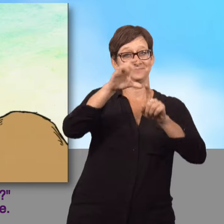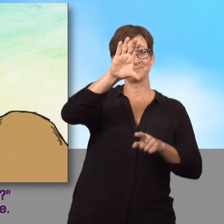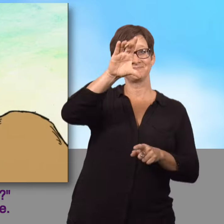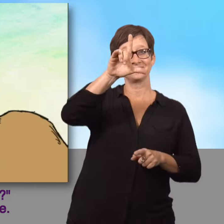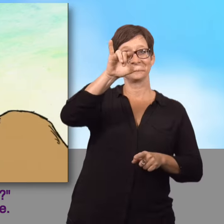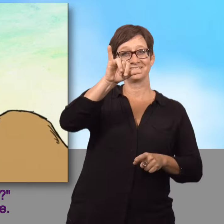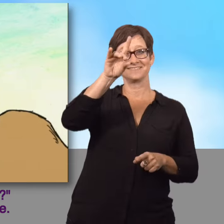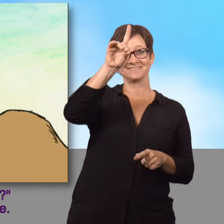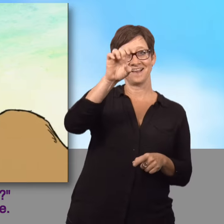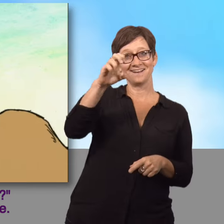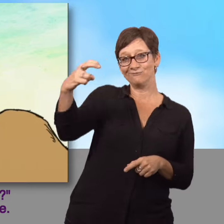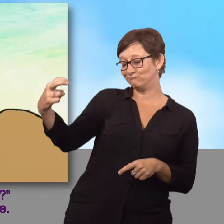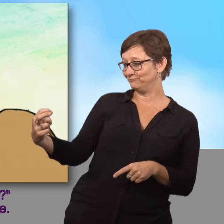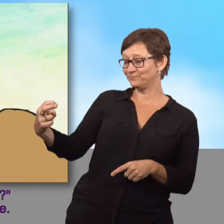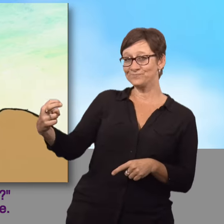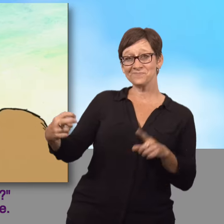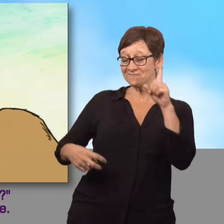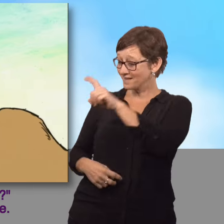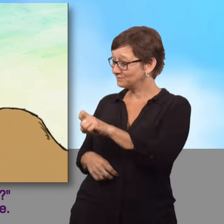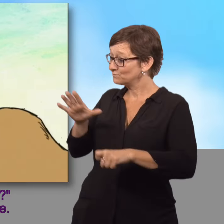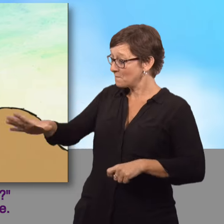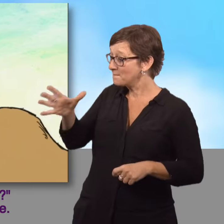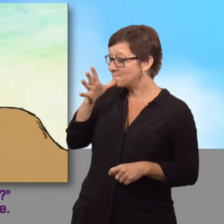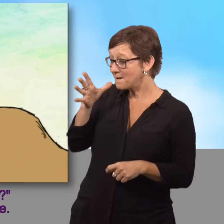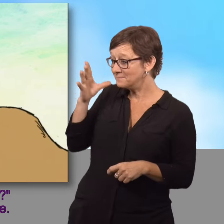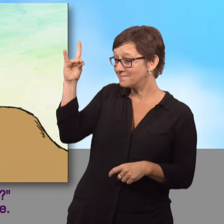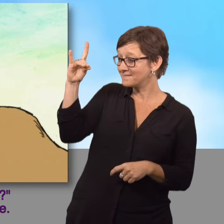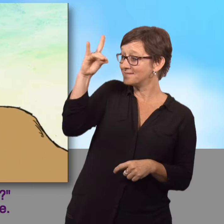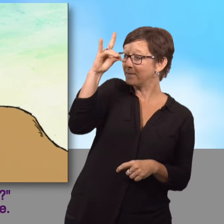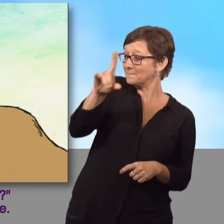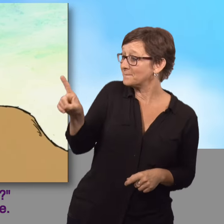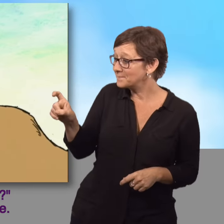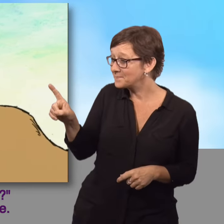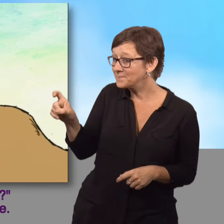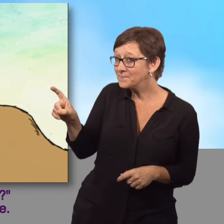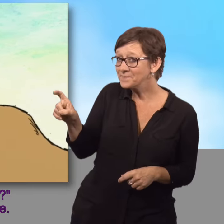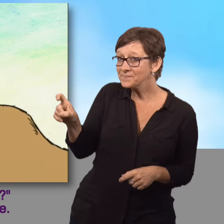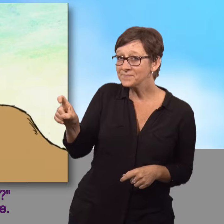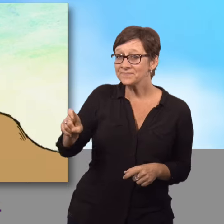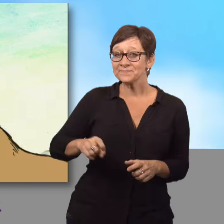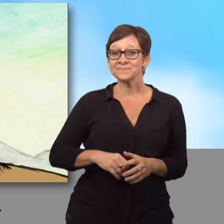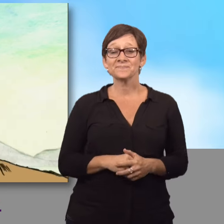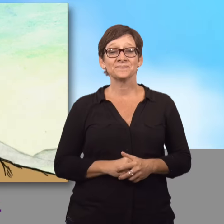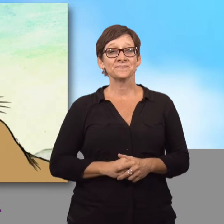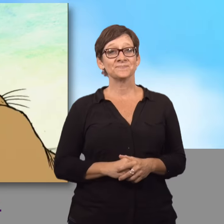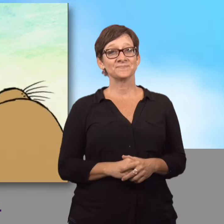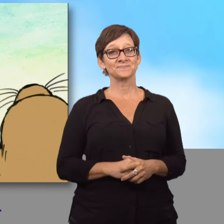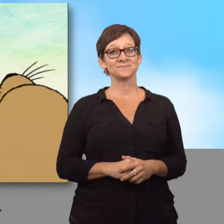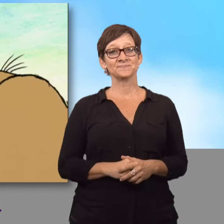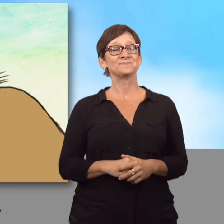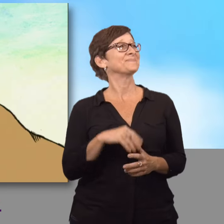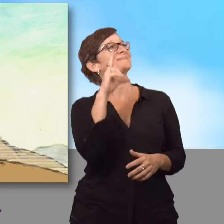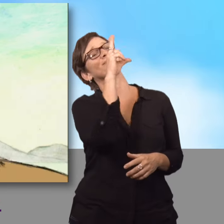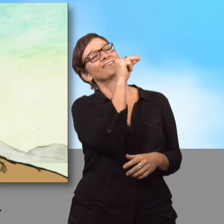Is your mama a llama? I asked my friend Clyde. No, she is not,